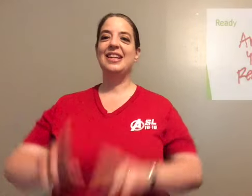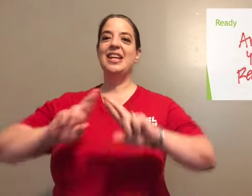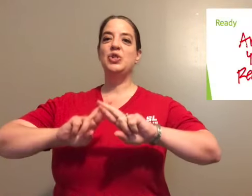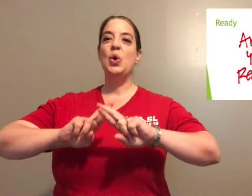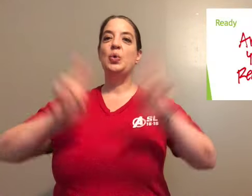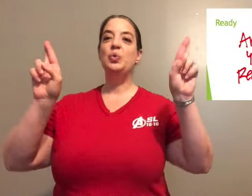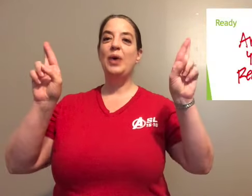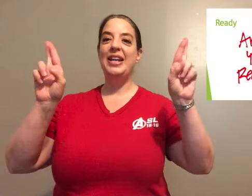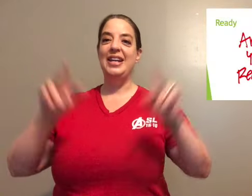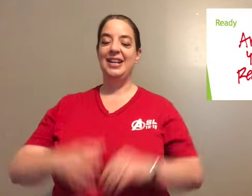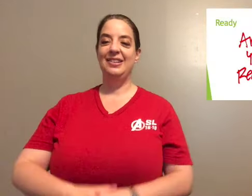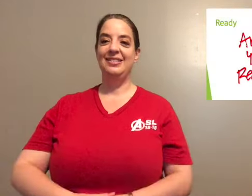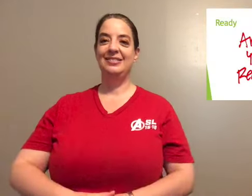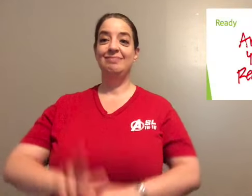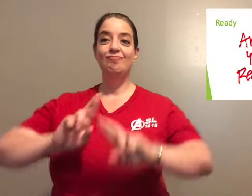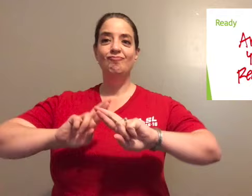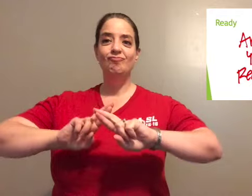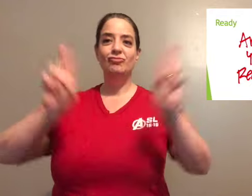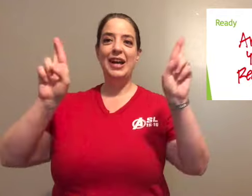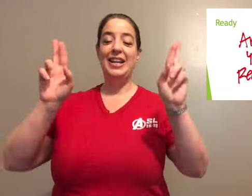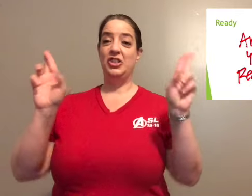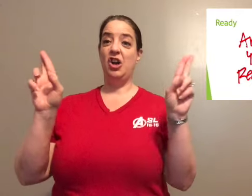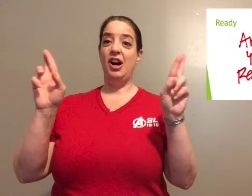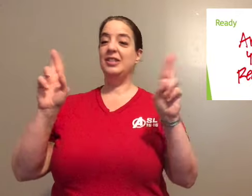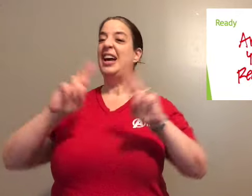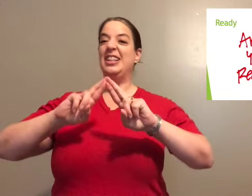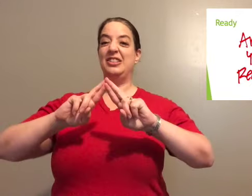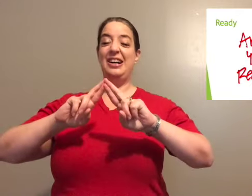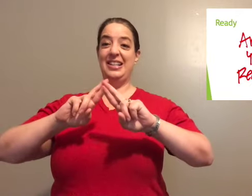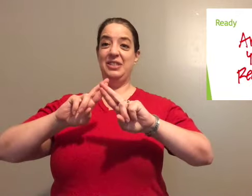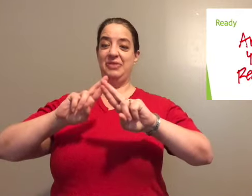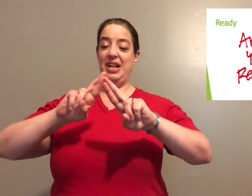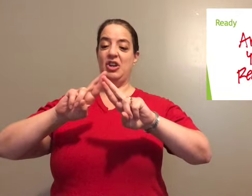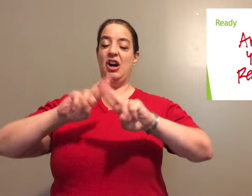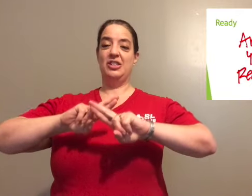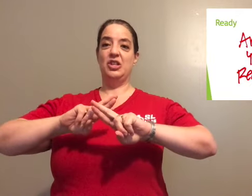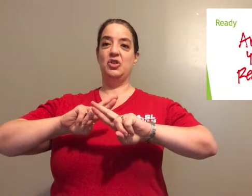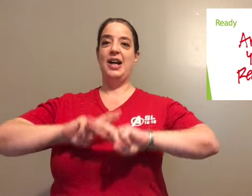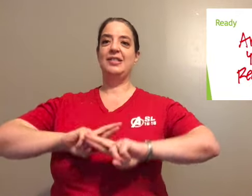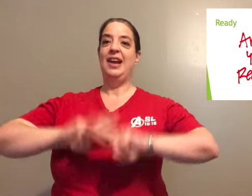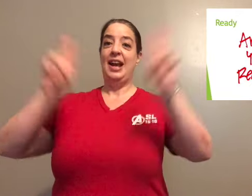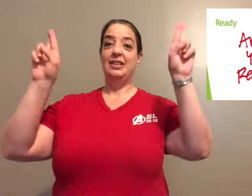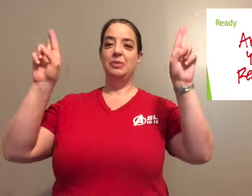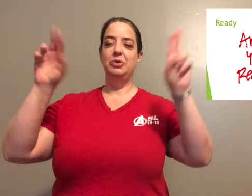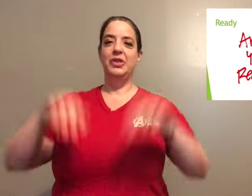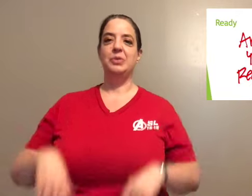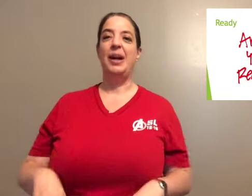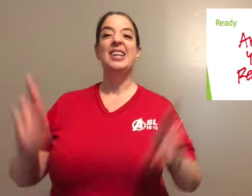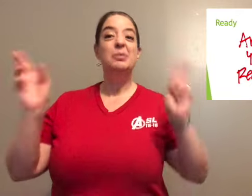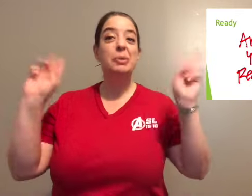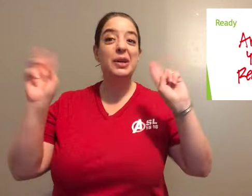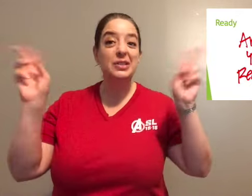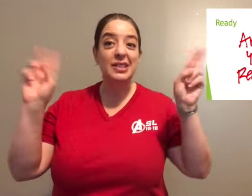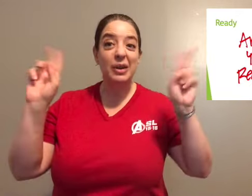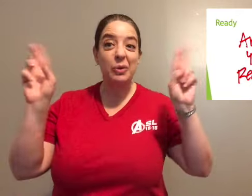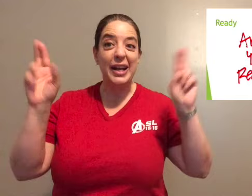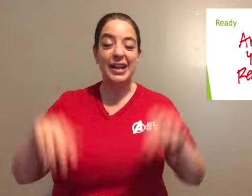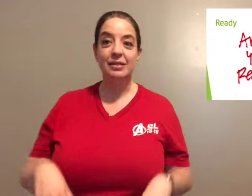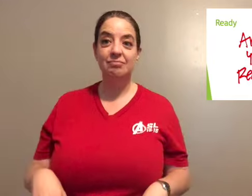is ready. Ready. It's R's. It's a lot like different. It's R's that are crossed and then they move this way. Some people also sign ready.